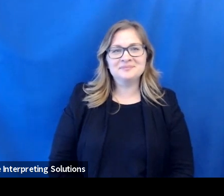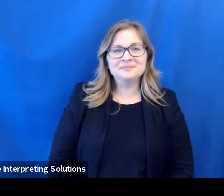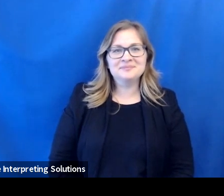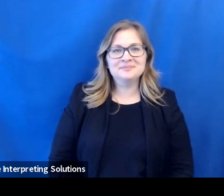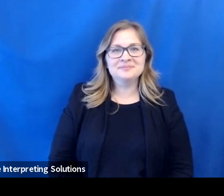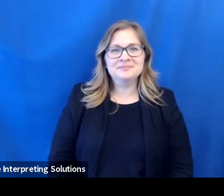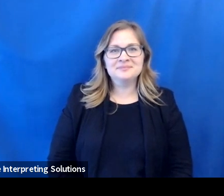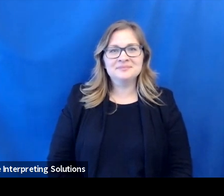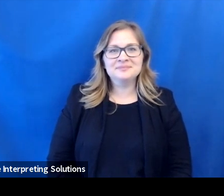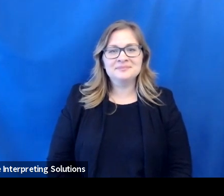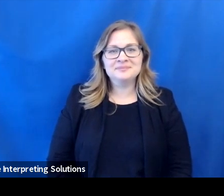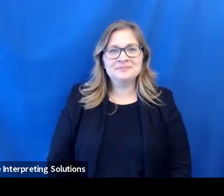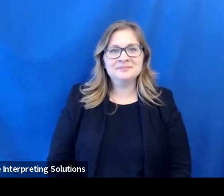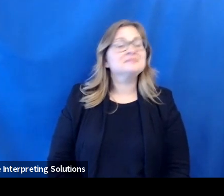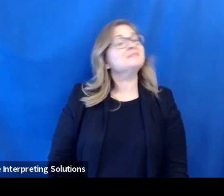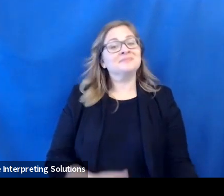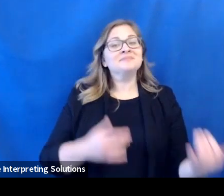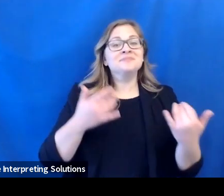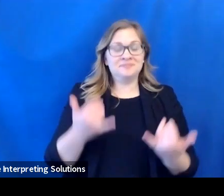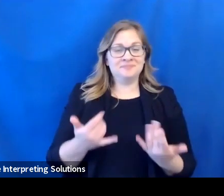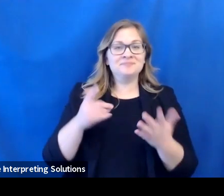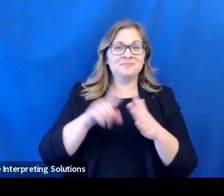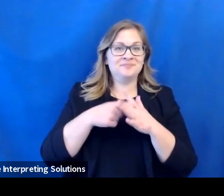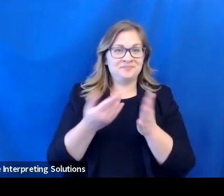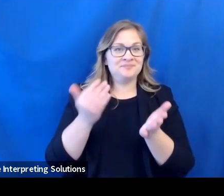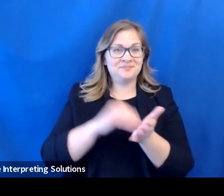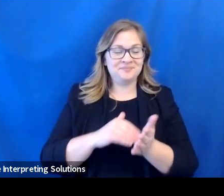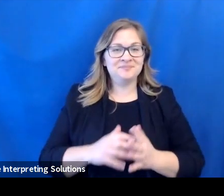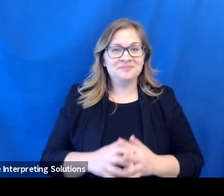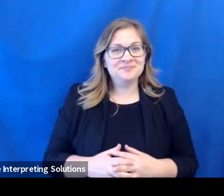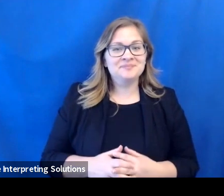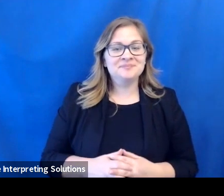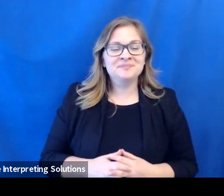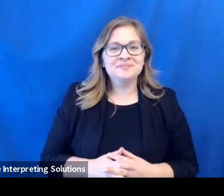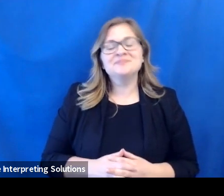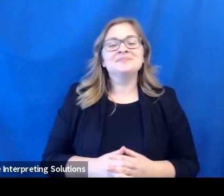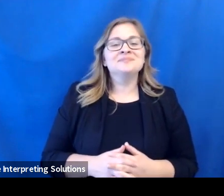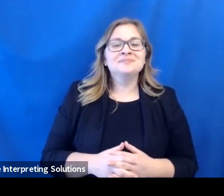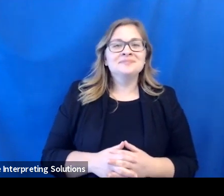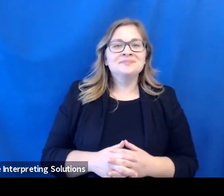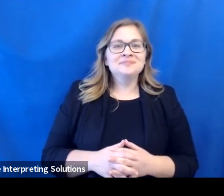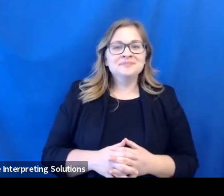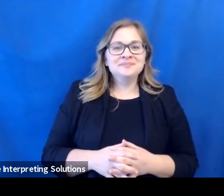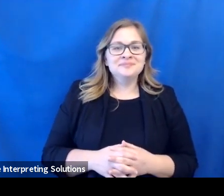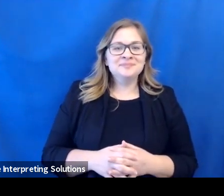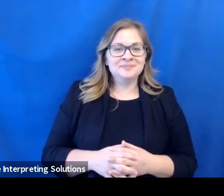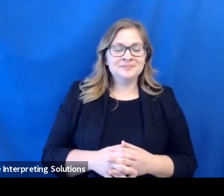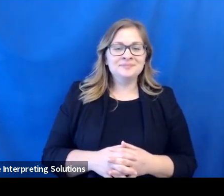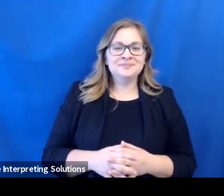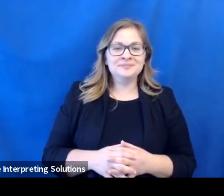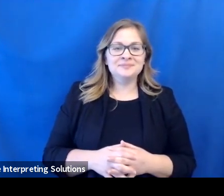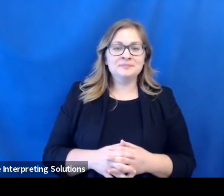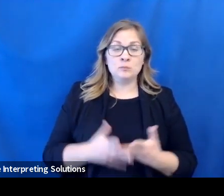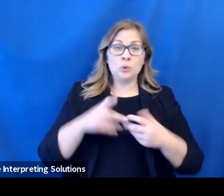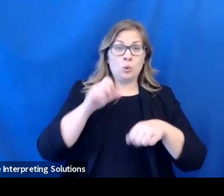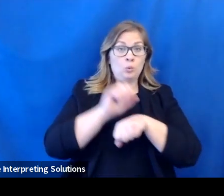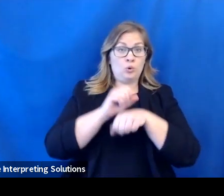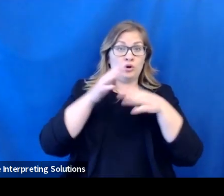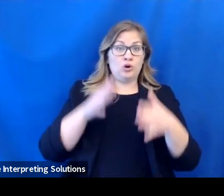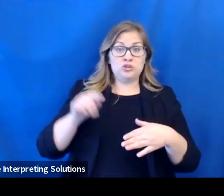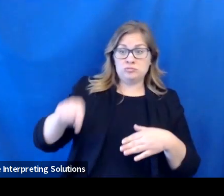Workers who've been tested as a precaution, and if that may account for Minnesota's relatively low rate of